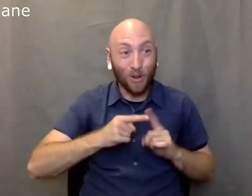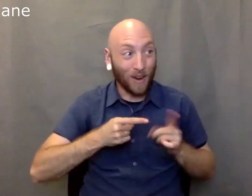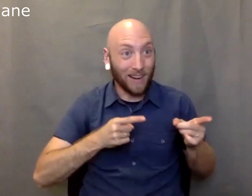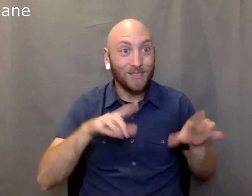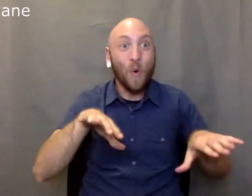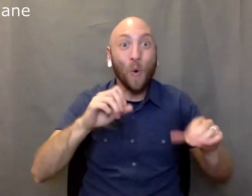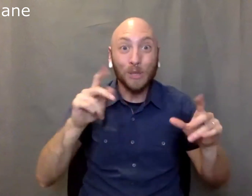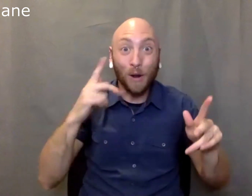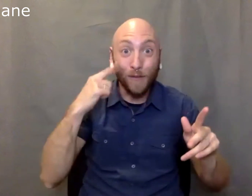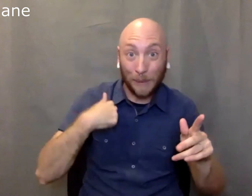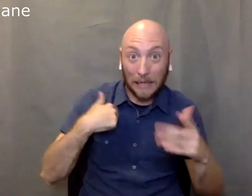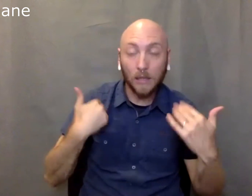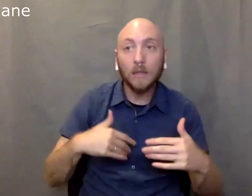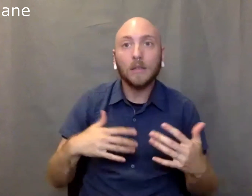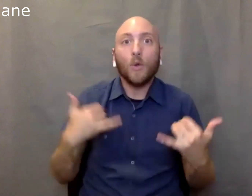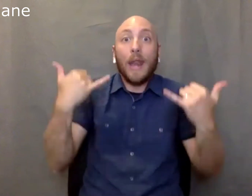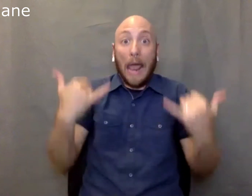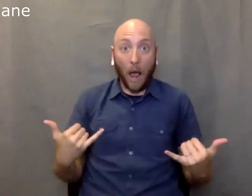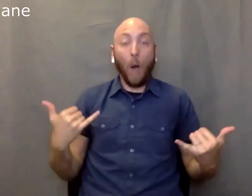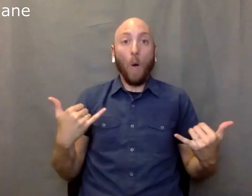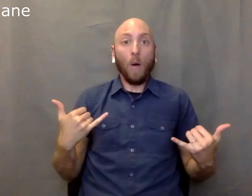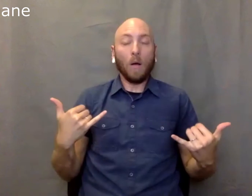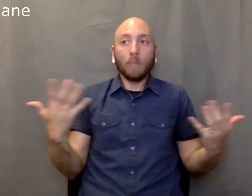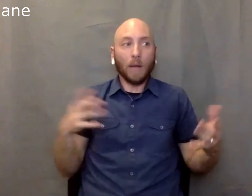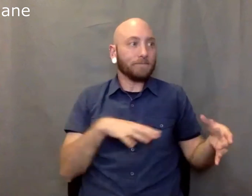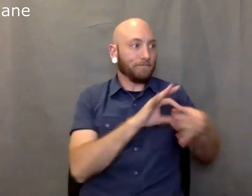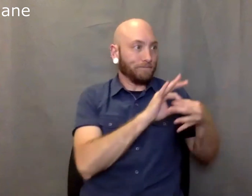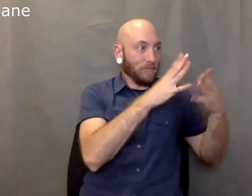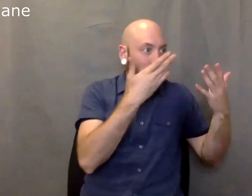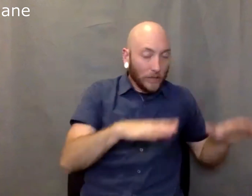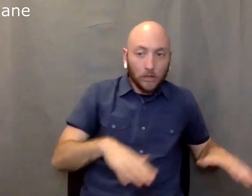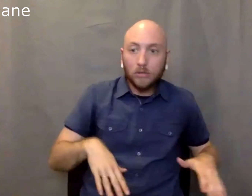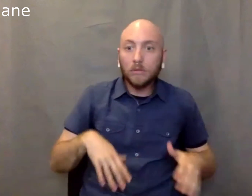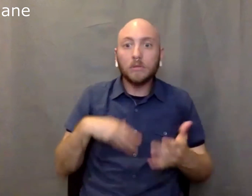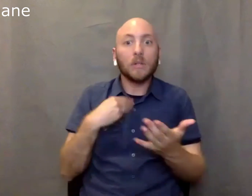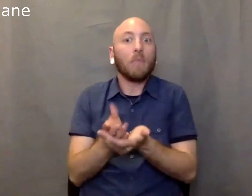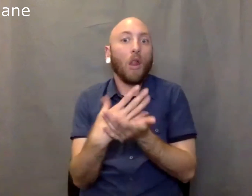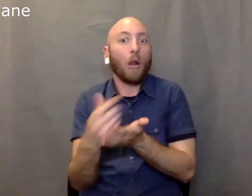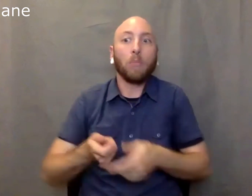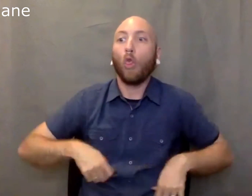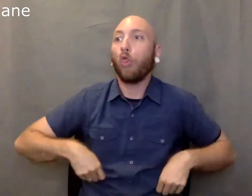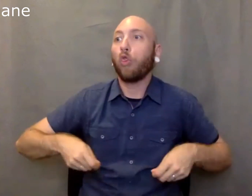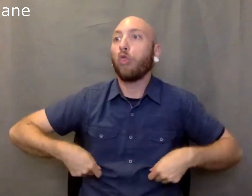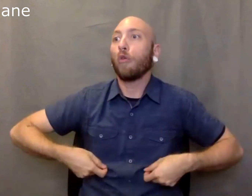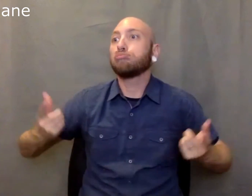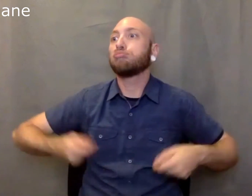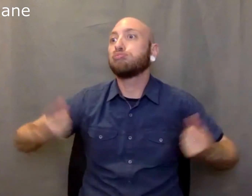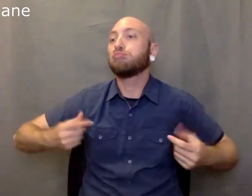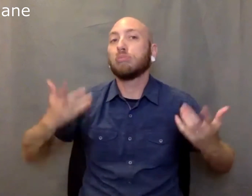then here I am, you know, because I blew all my money and I need money for this. So I'm just going to take your cash. And